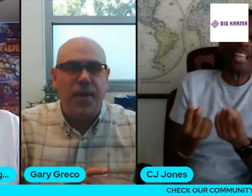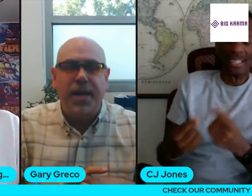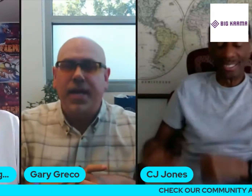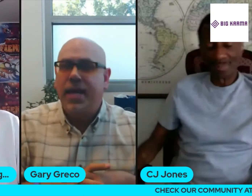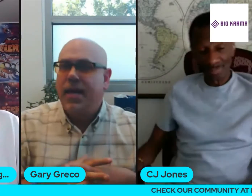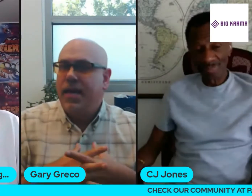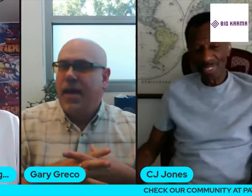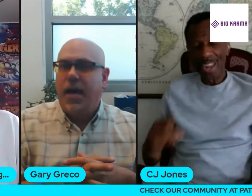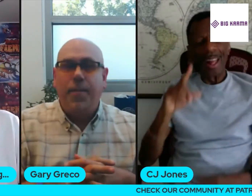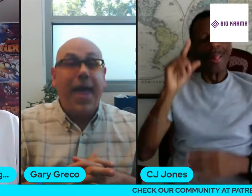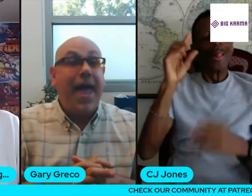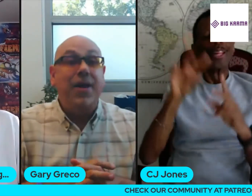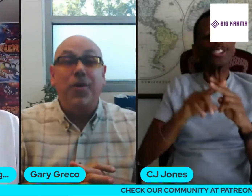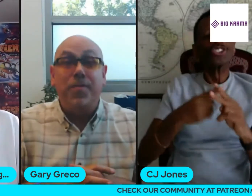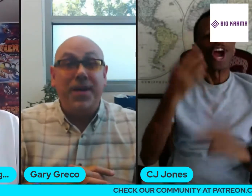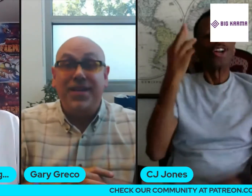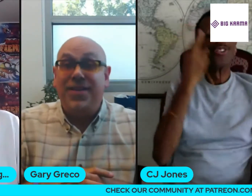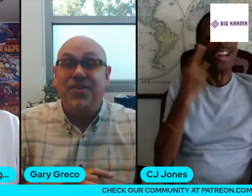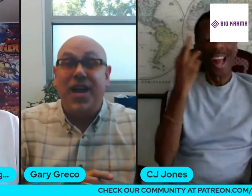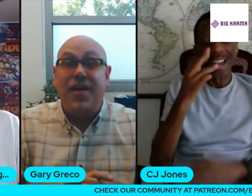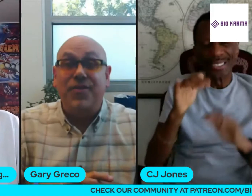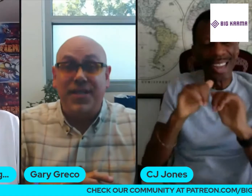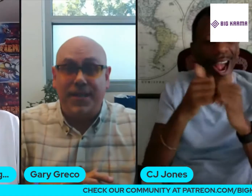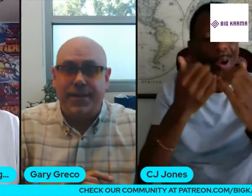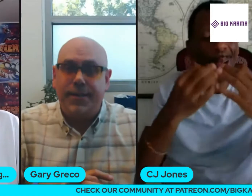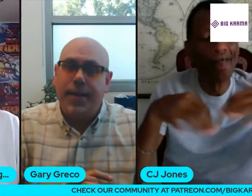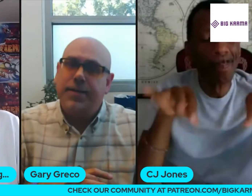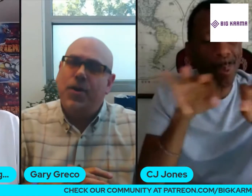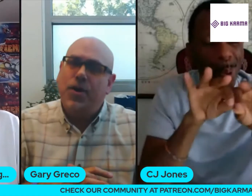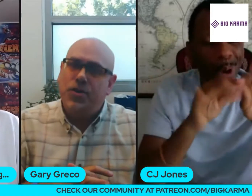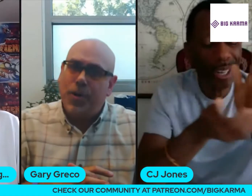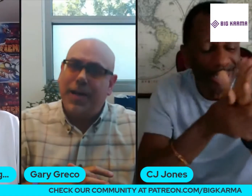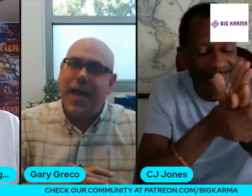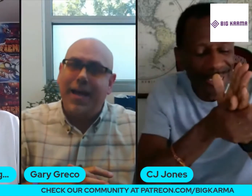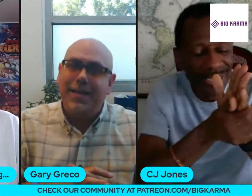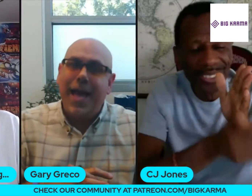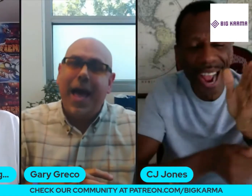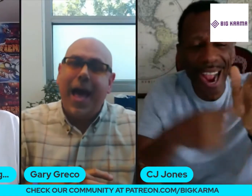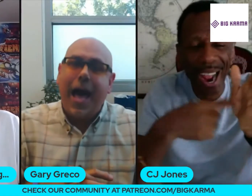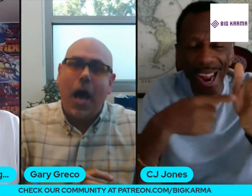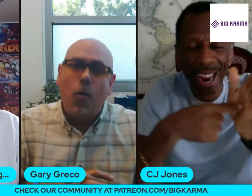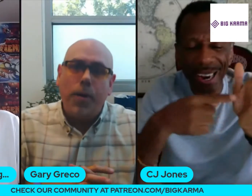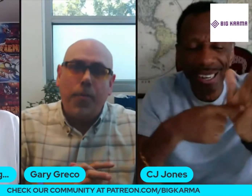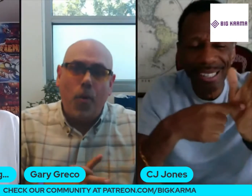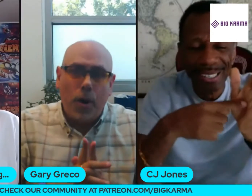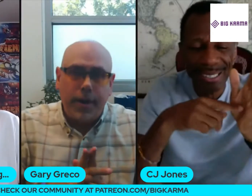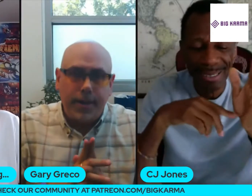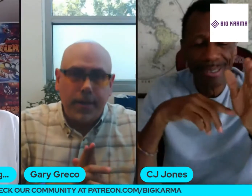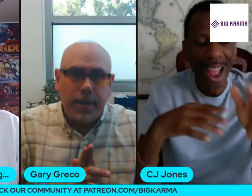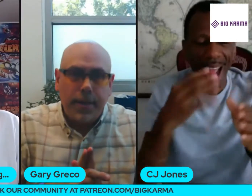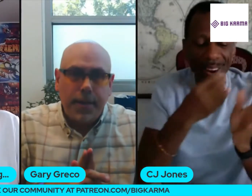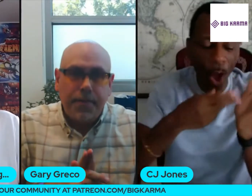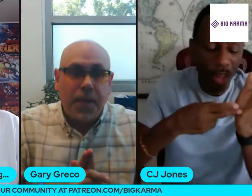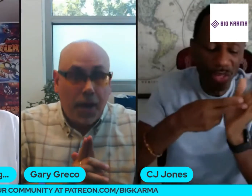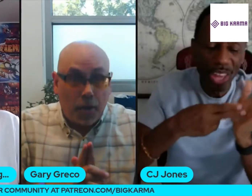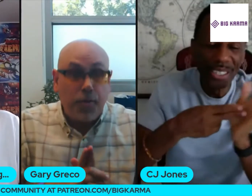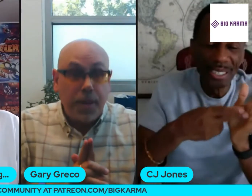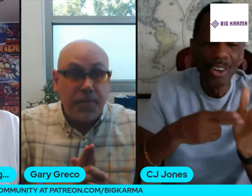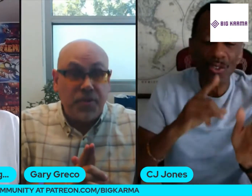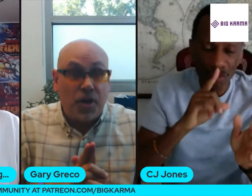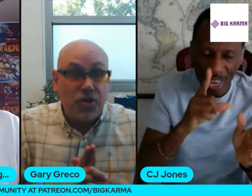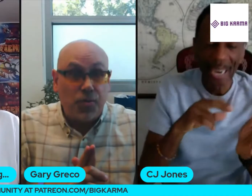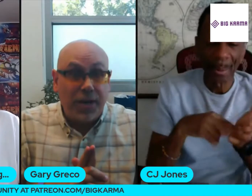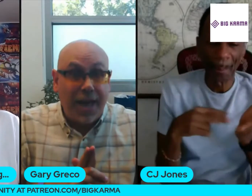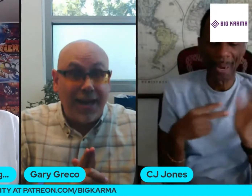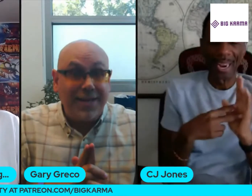love with me, and we've been in touch ever since. I started to realize how important, and other